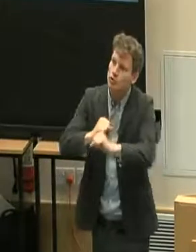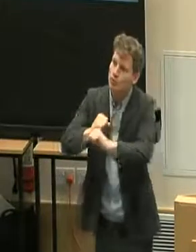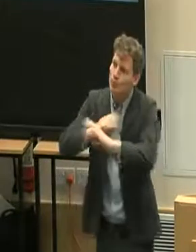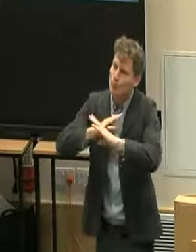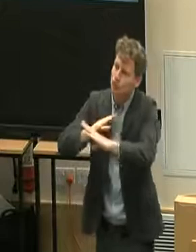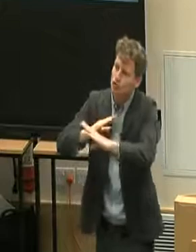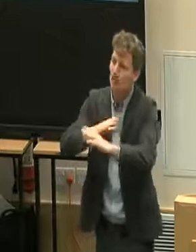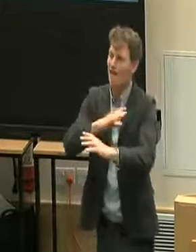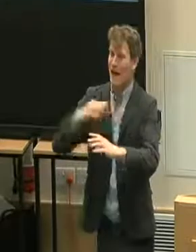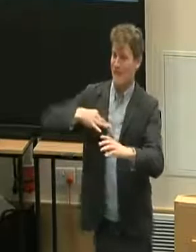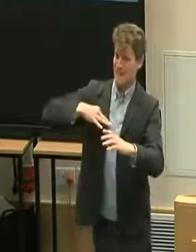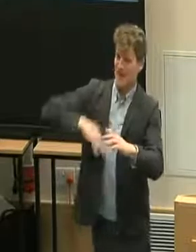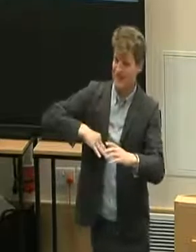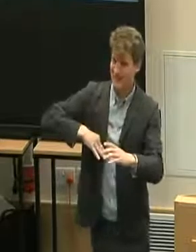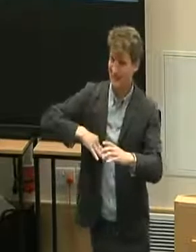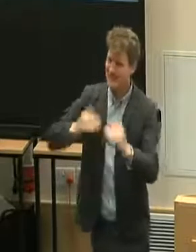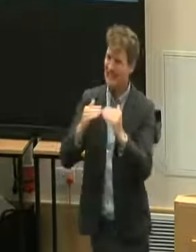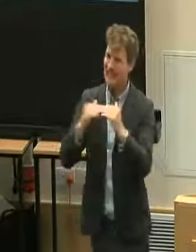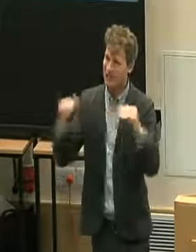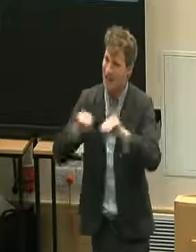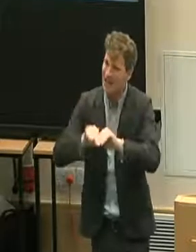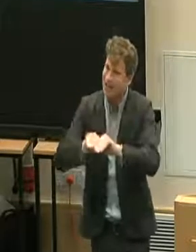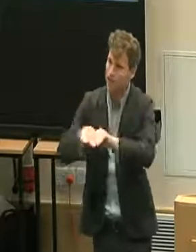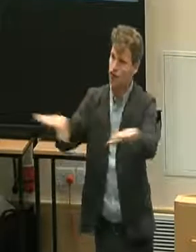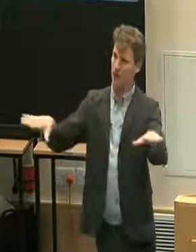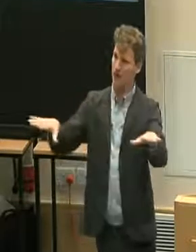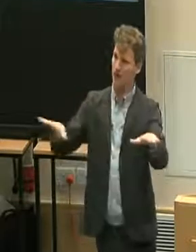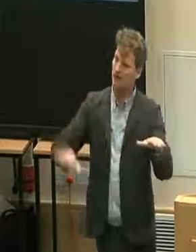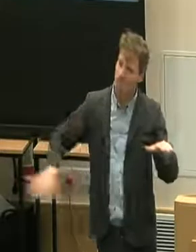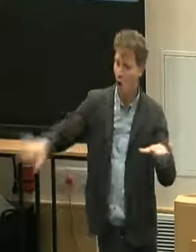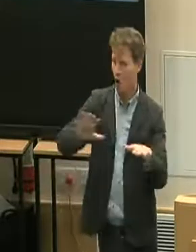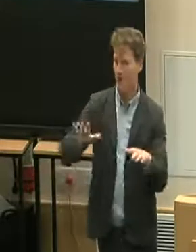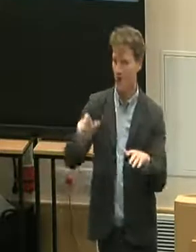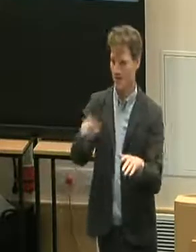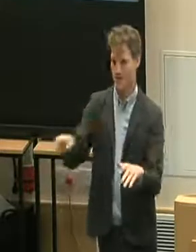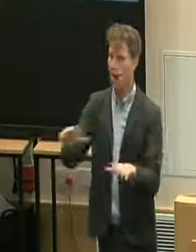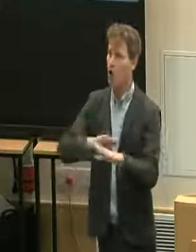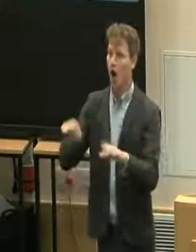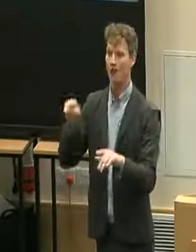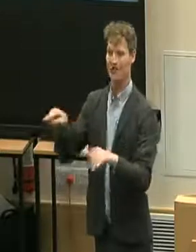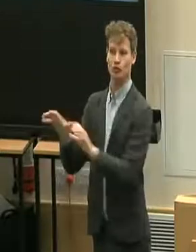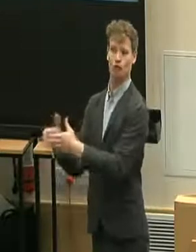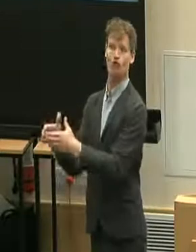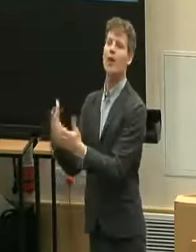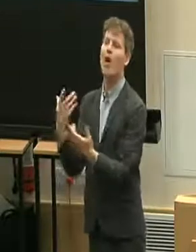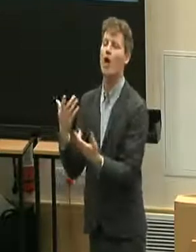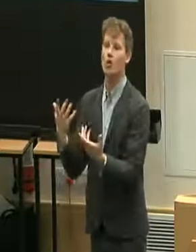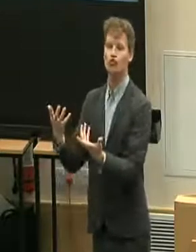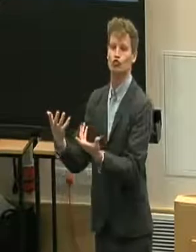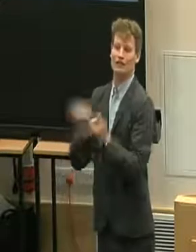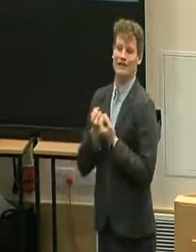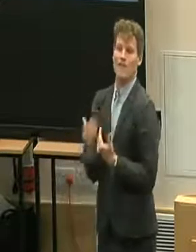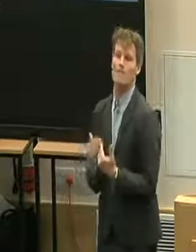populations without prejudice, without discrimination based on enumerated grounds, or disability in our case.